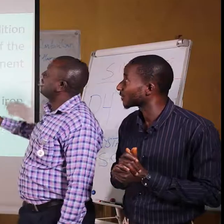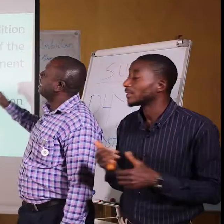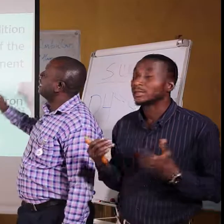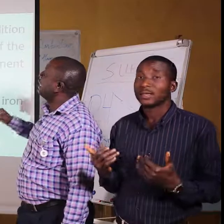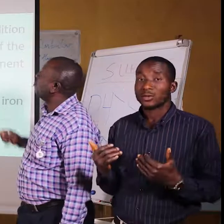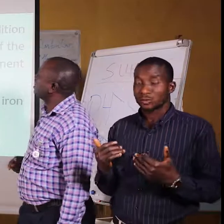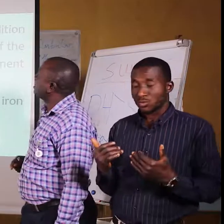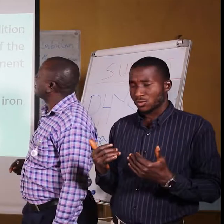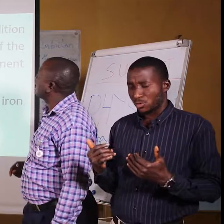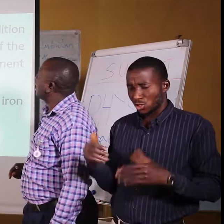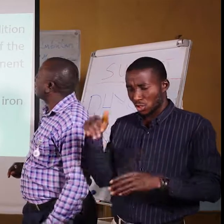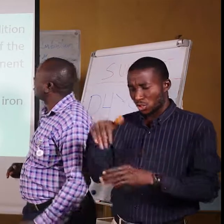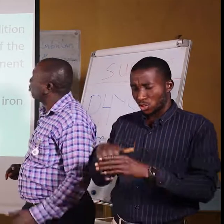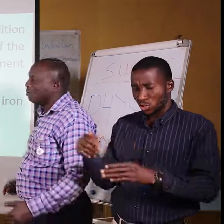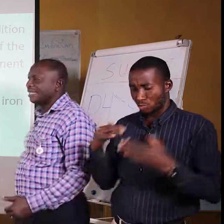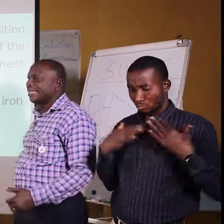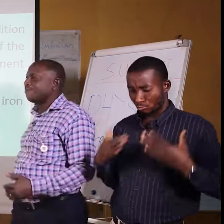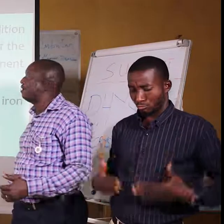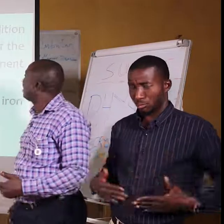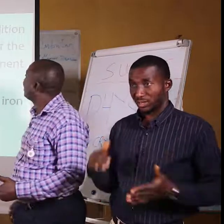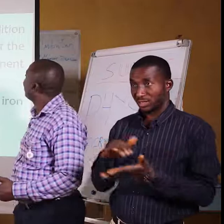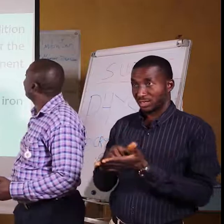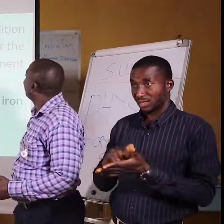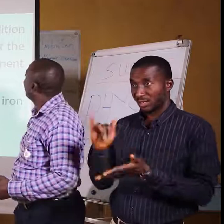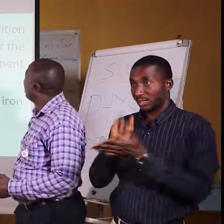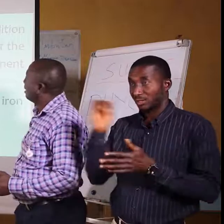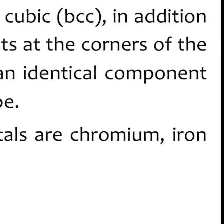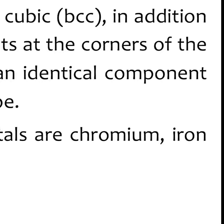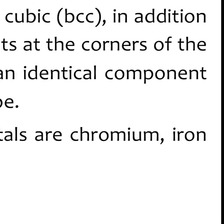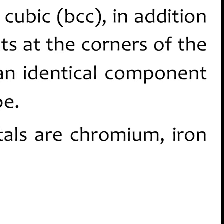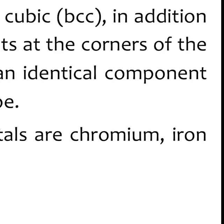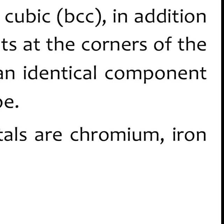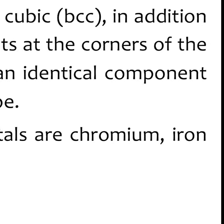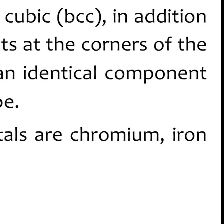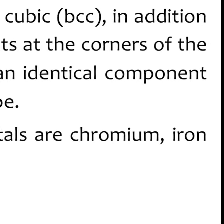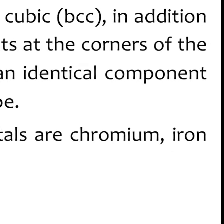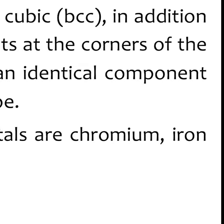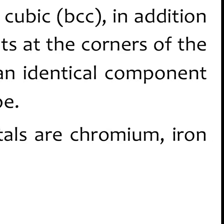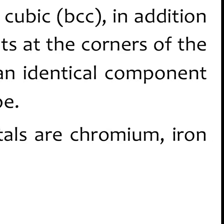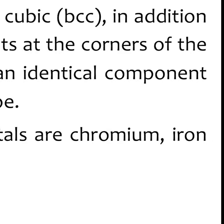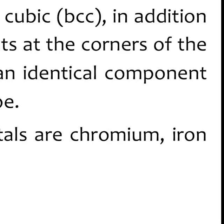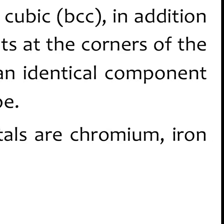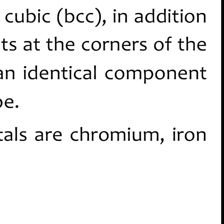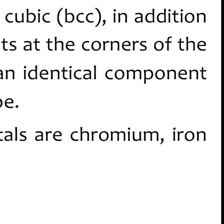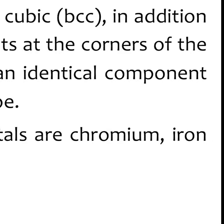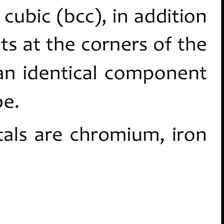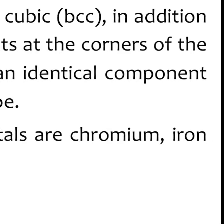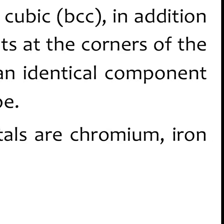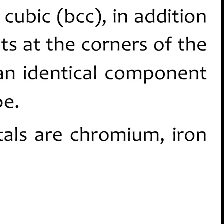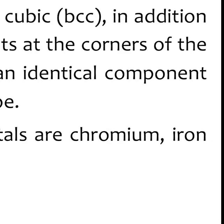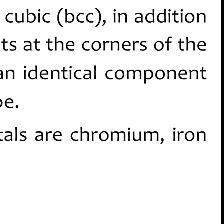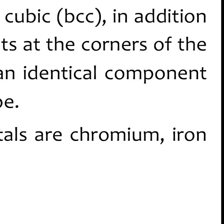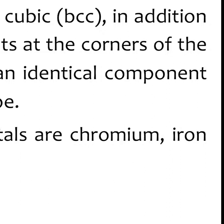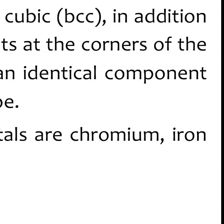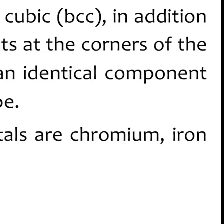Now we said in the body-centered cubic, that's BCC, in addition to the 8 components